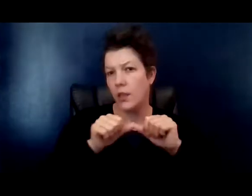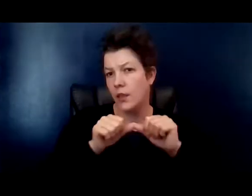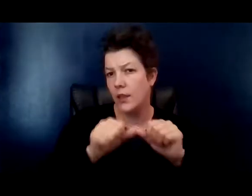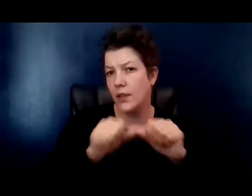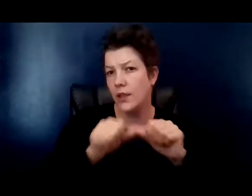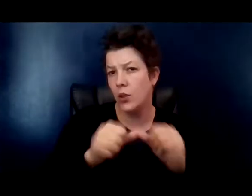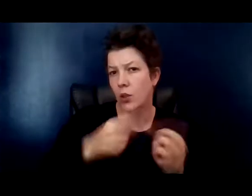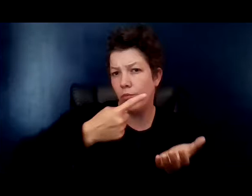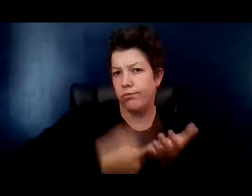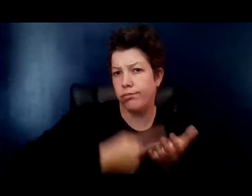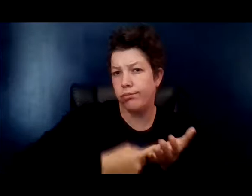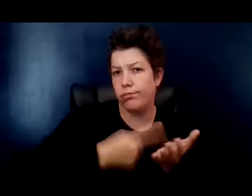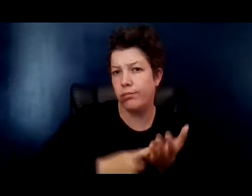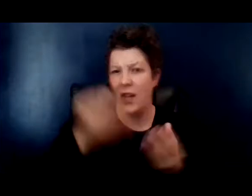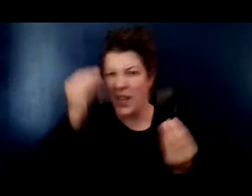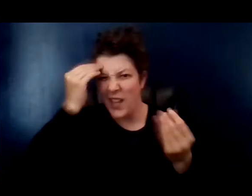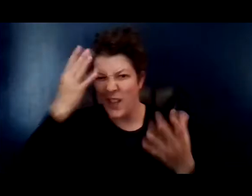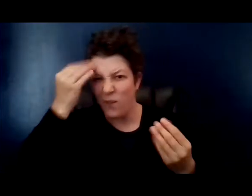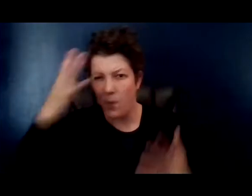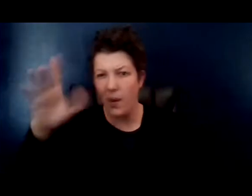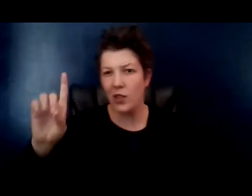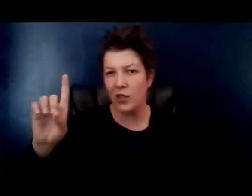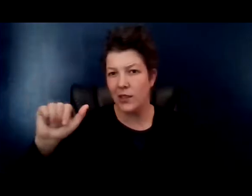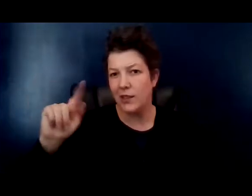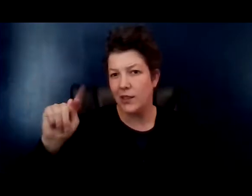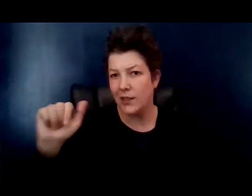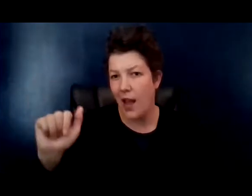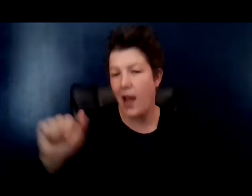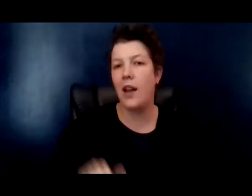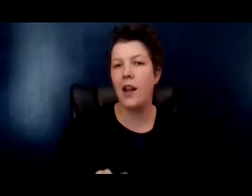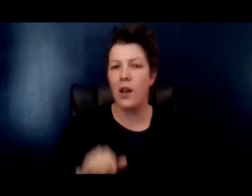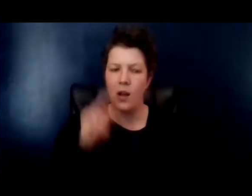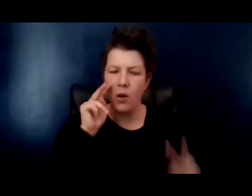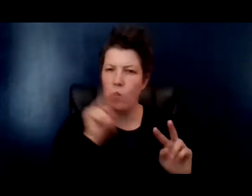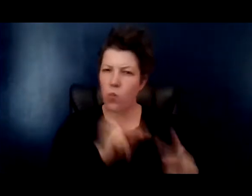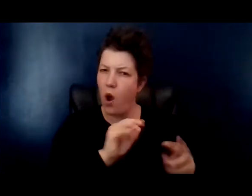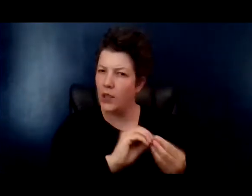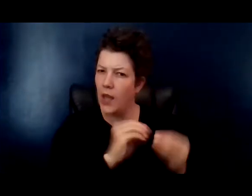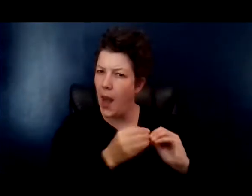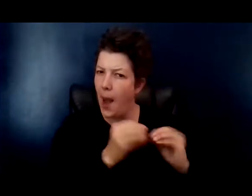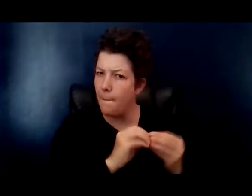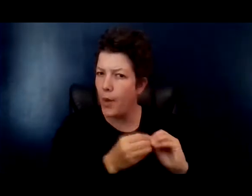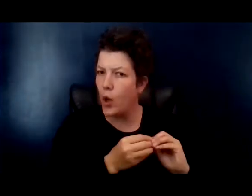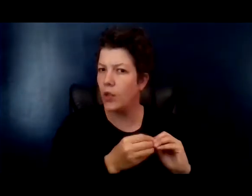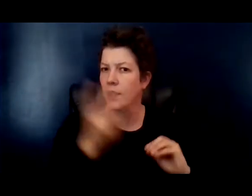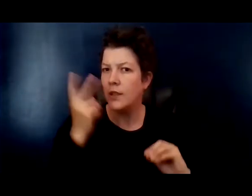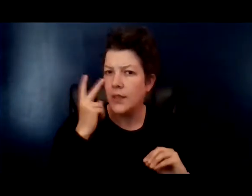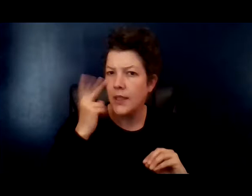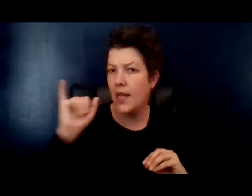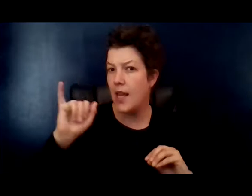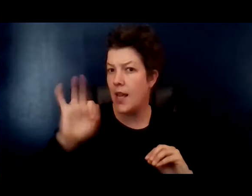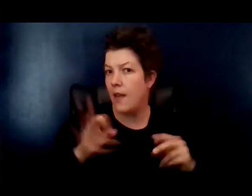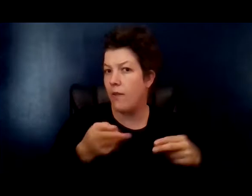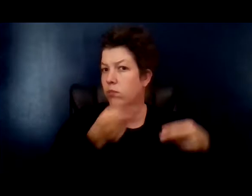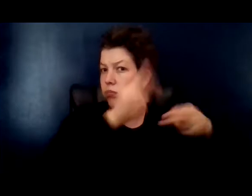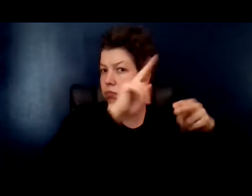points, and you can be assured that we are closely monitoring hospitalizations and positive testing for the COVID virus. And